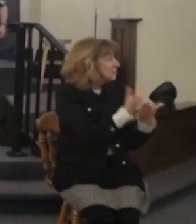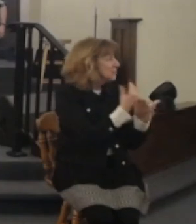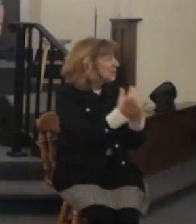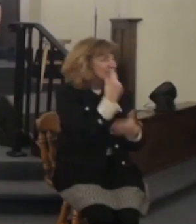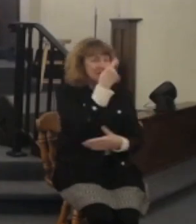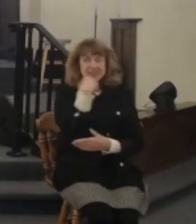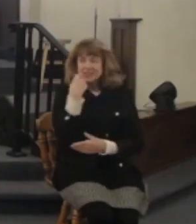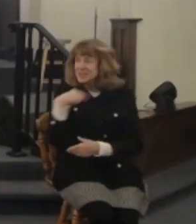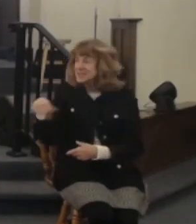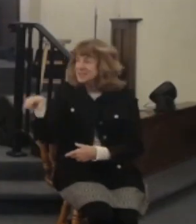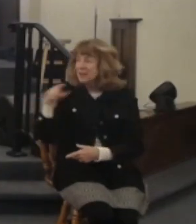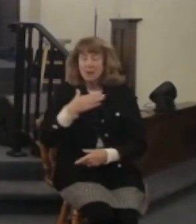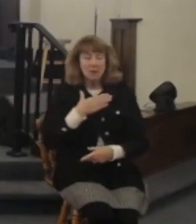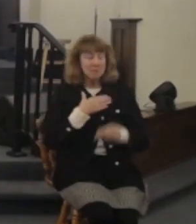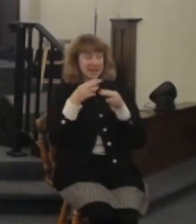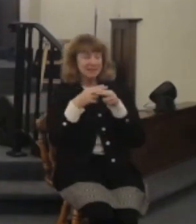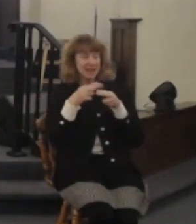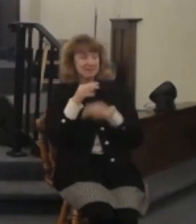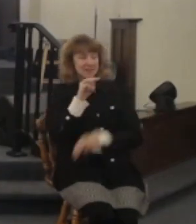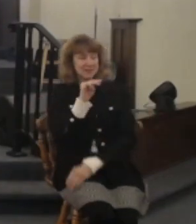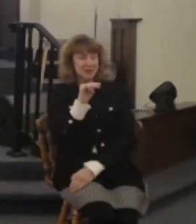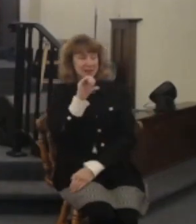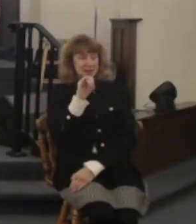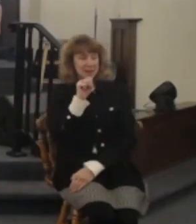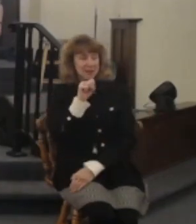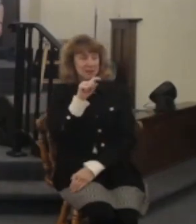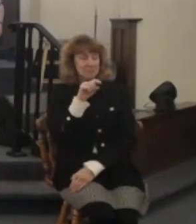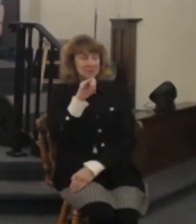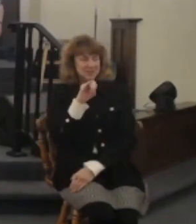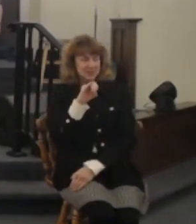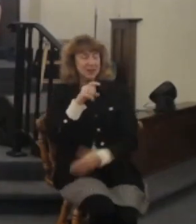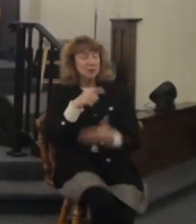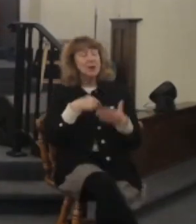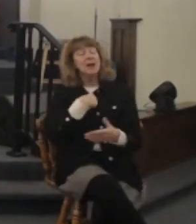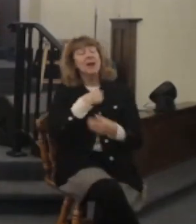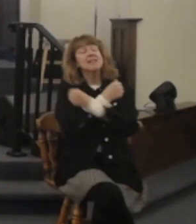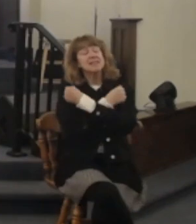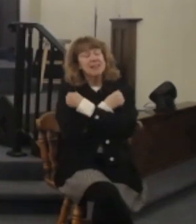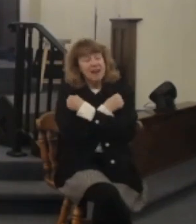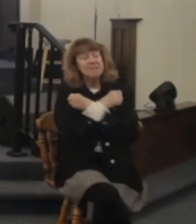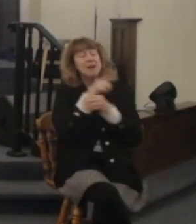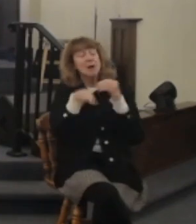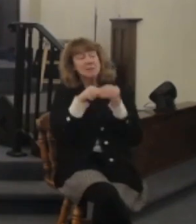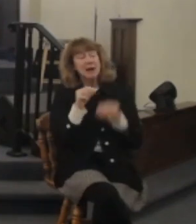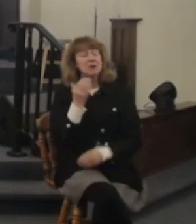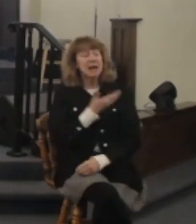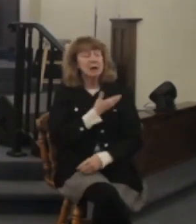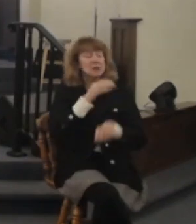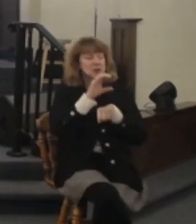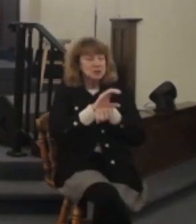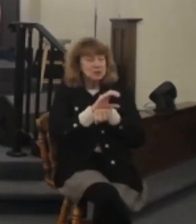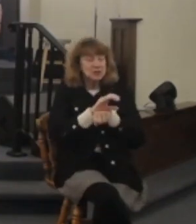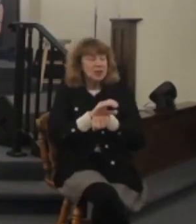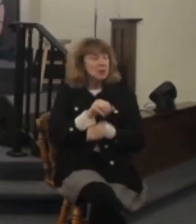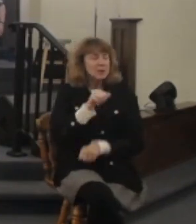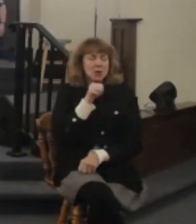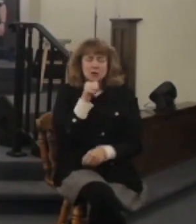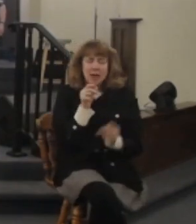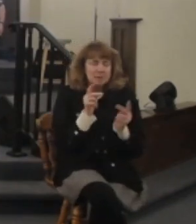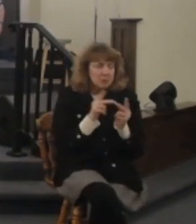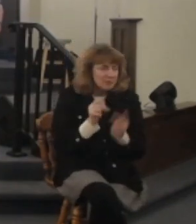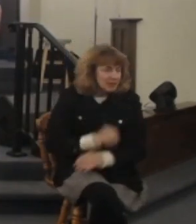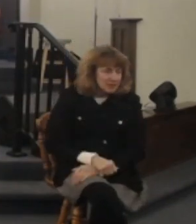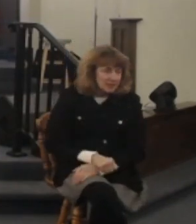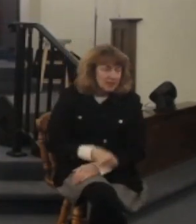is Misty. And what I love about our church is we are just imperfect,